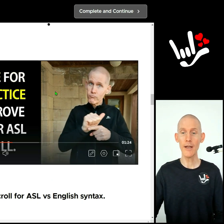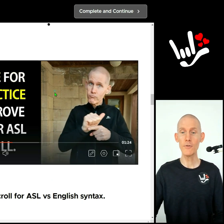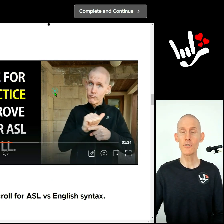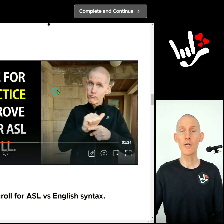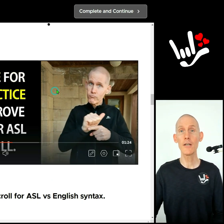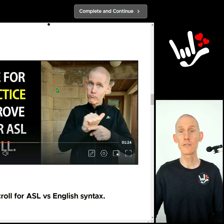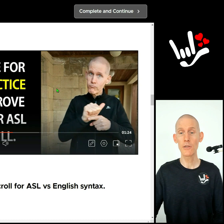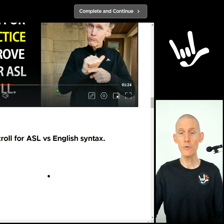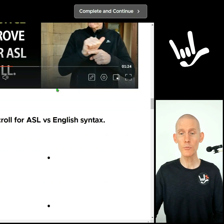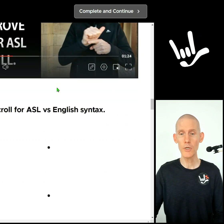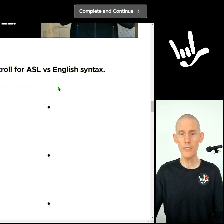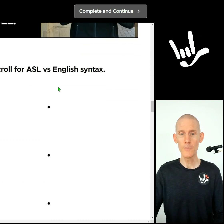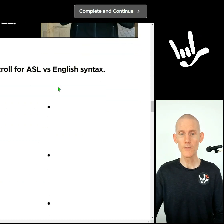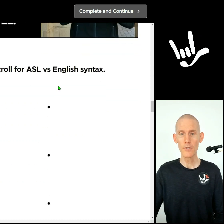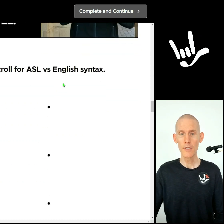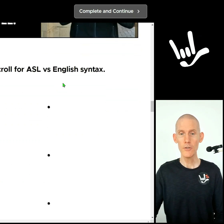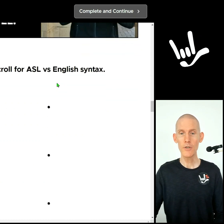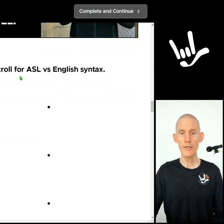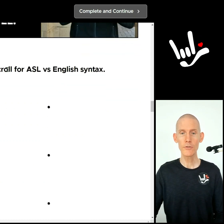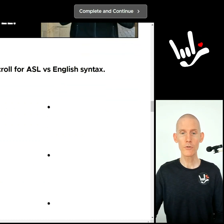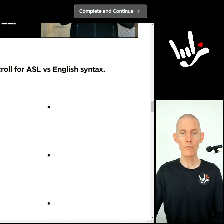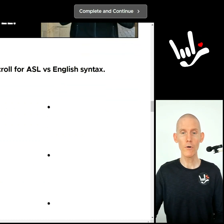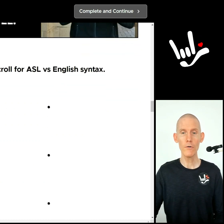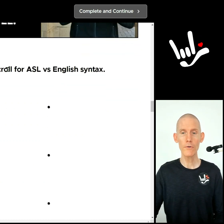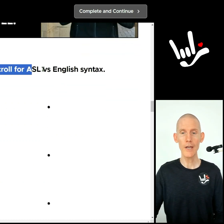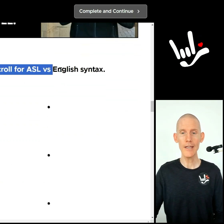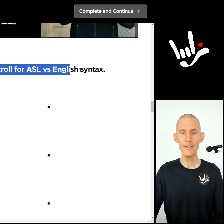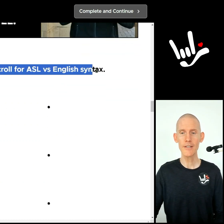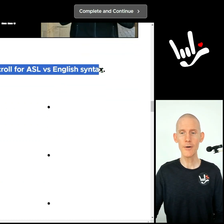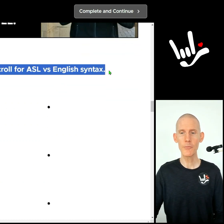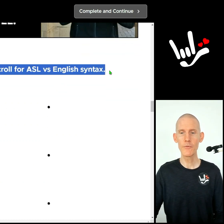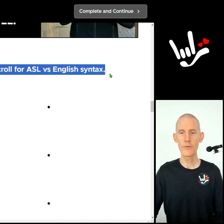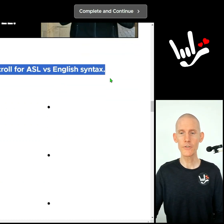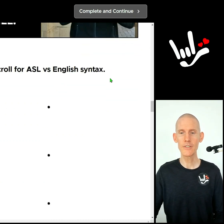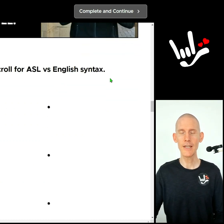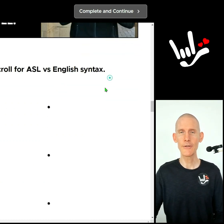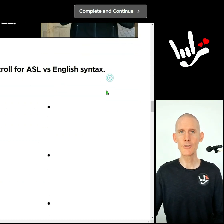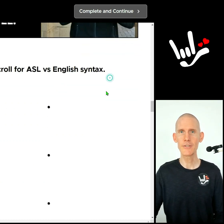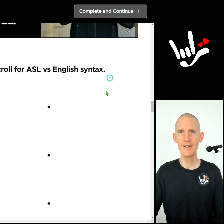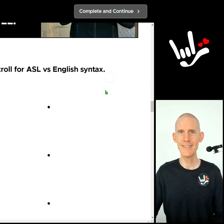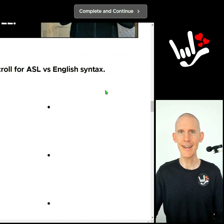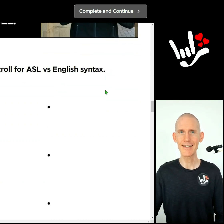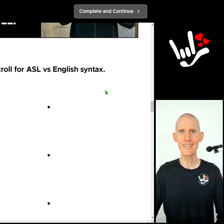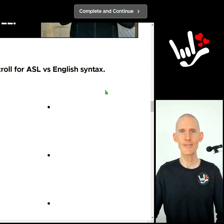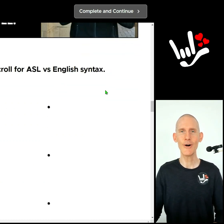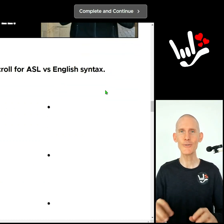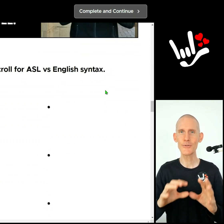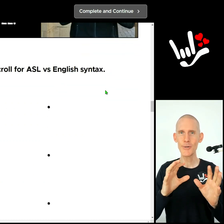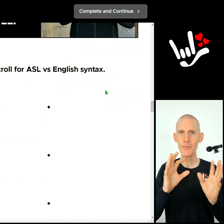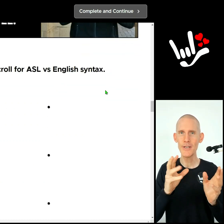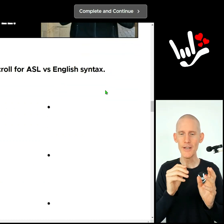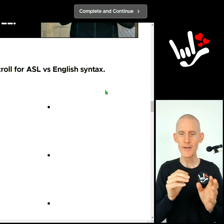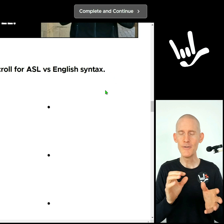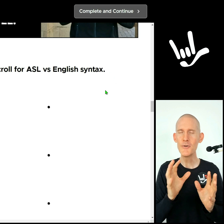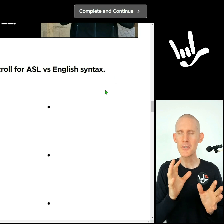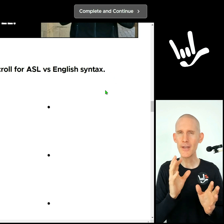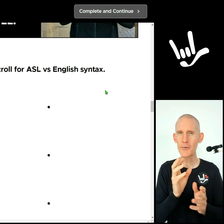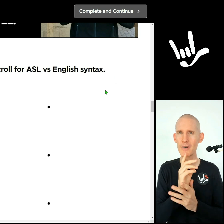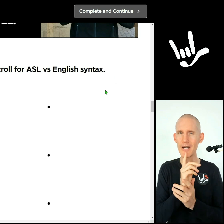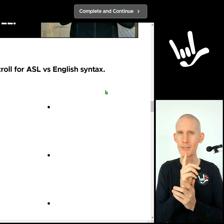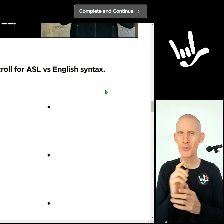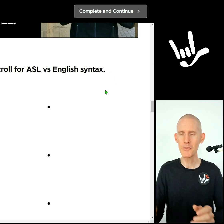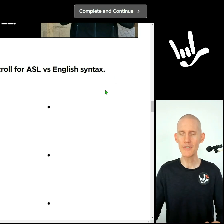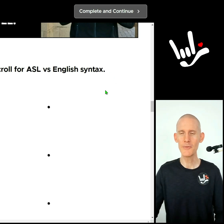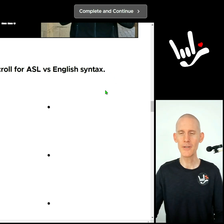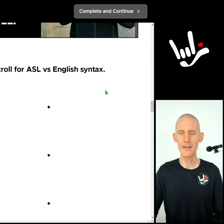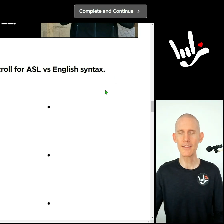And then after you sign at slow speed, you can scroll for ASL versus English syntax. This is also something newer that